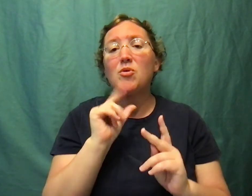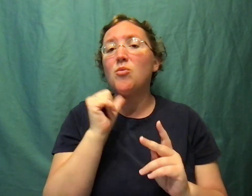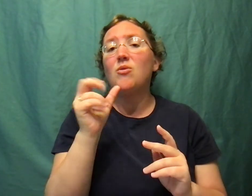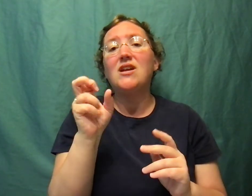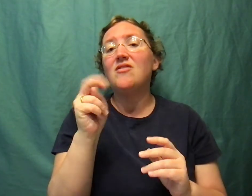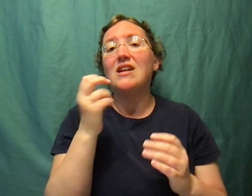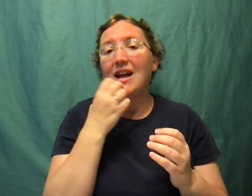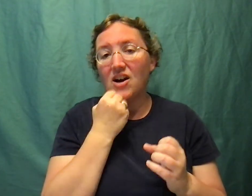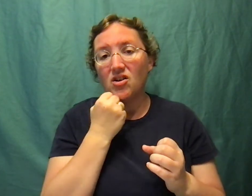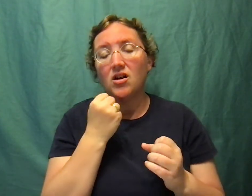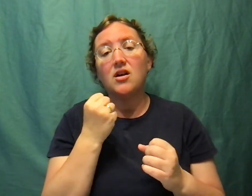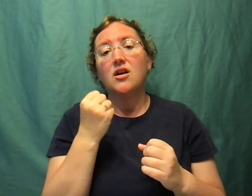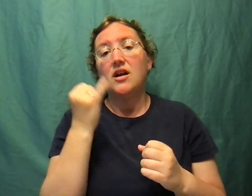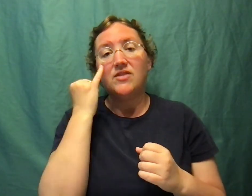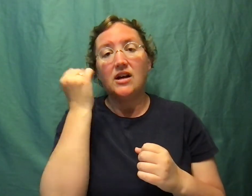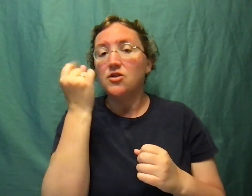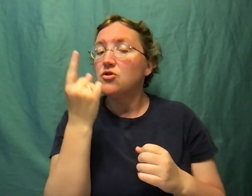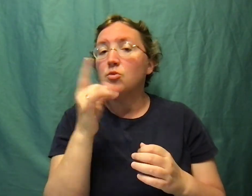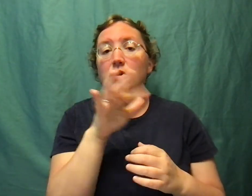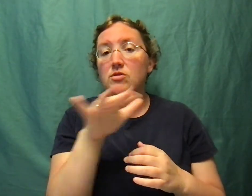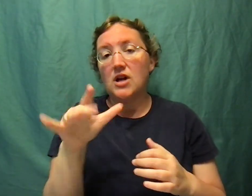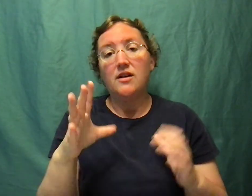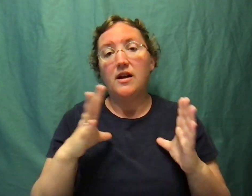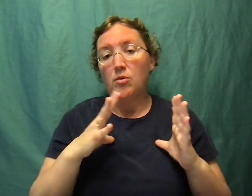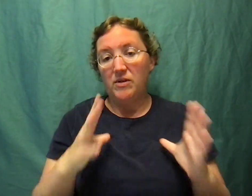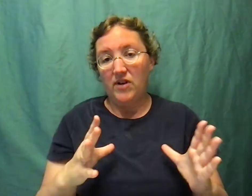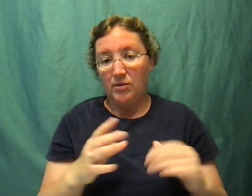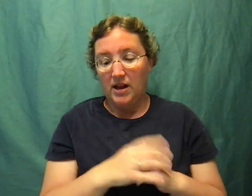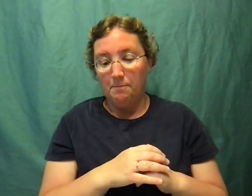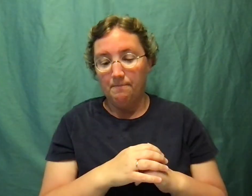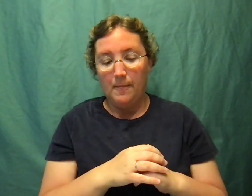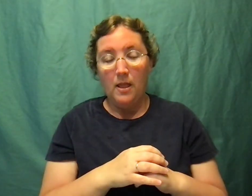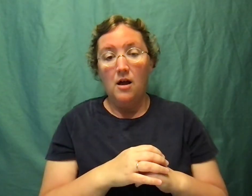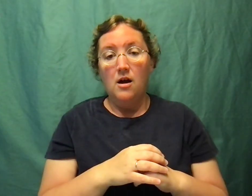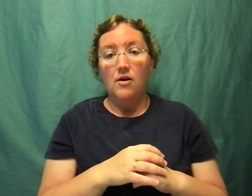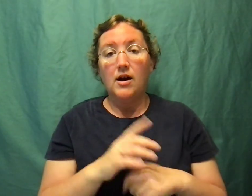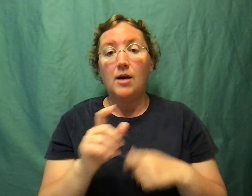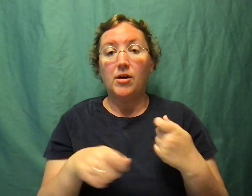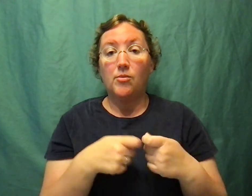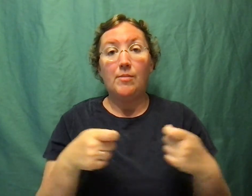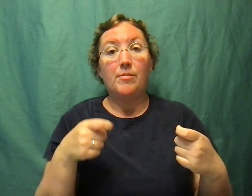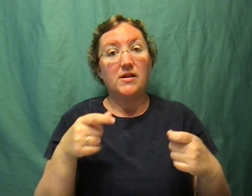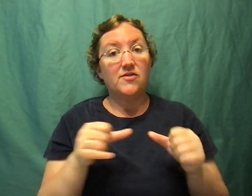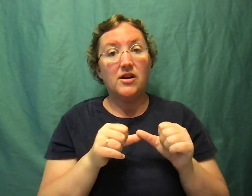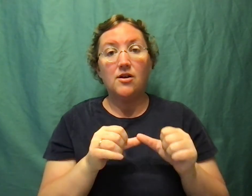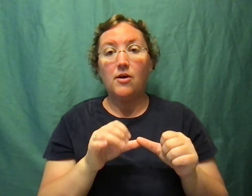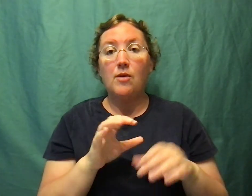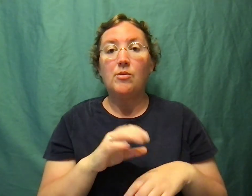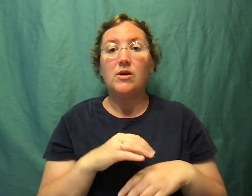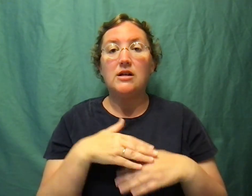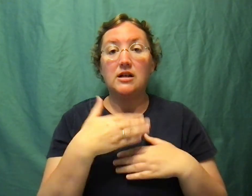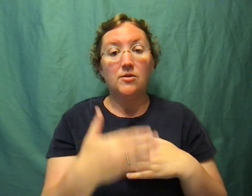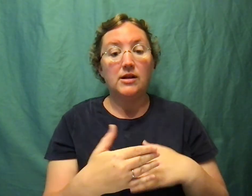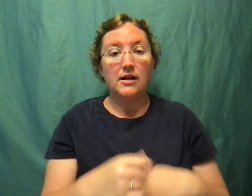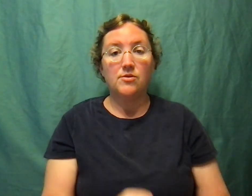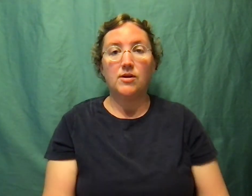won't even care. If they understood what you signed, they will be fine with that. All right, I'm going to wrap up this video, and we will continue in the next one.